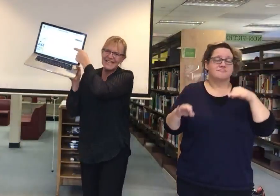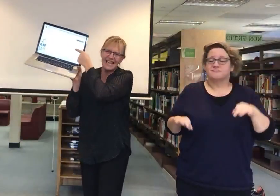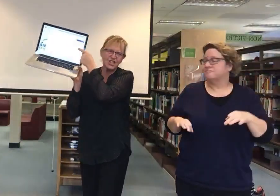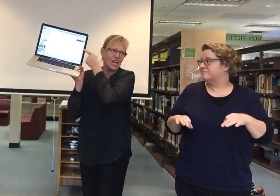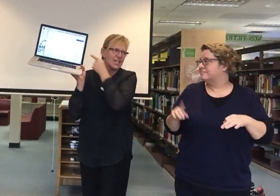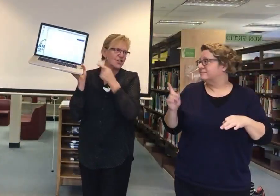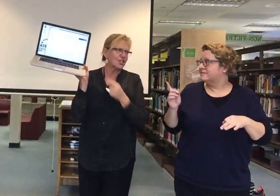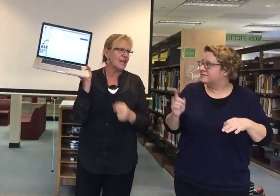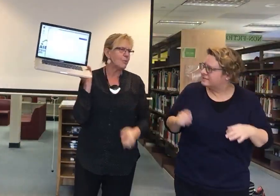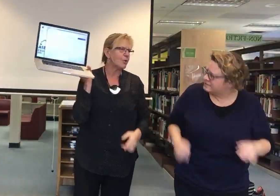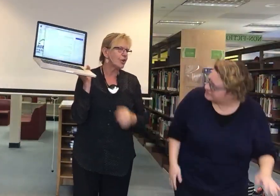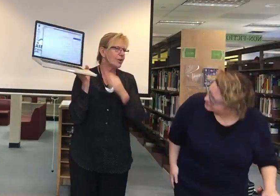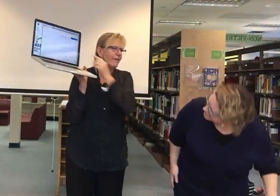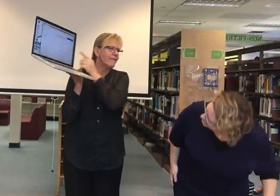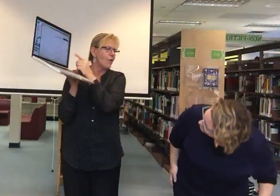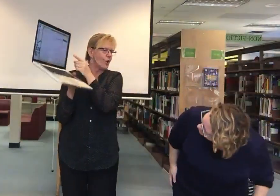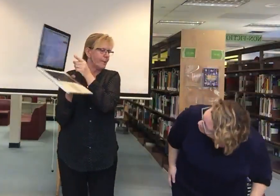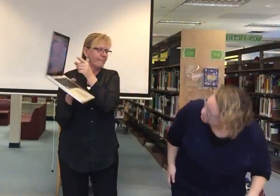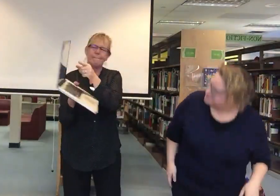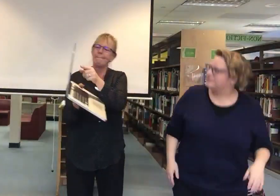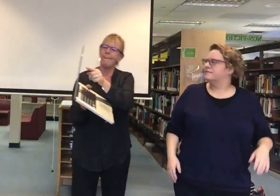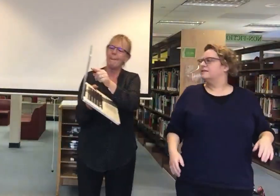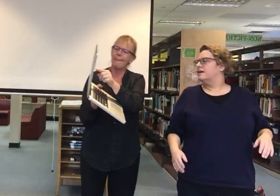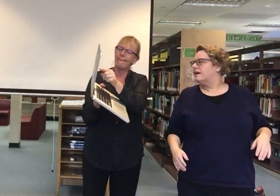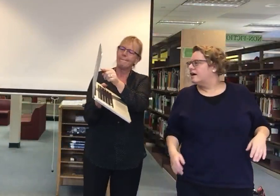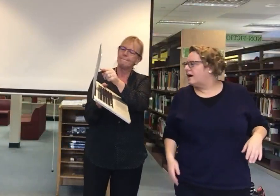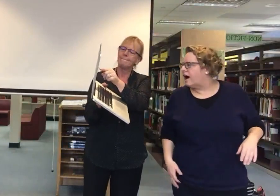says DHH Network Forum.